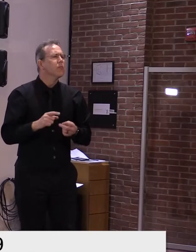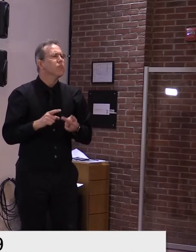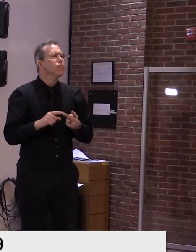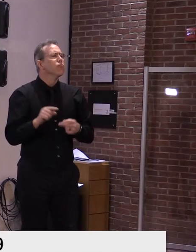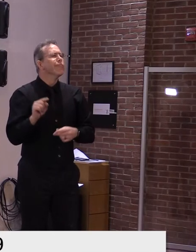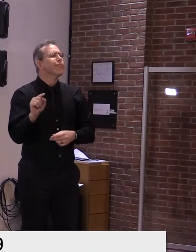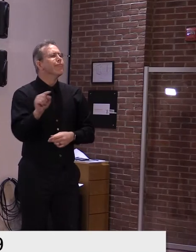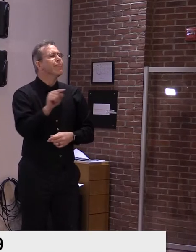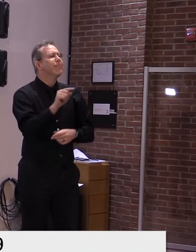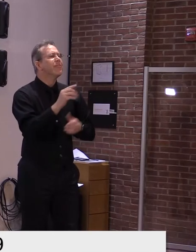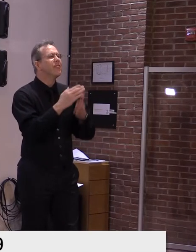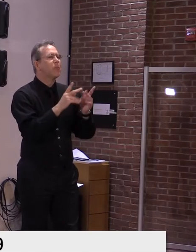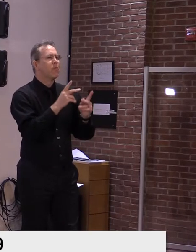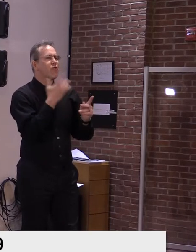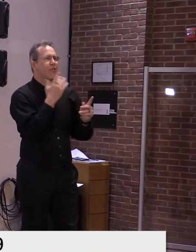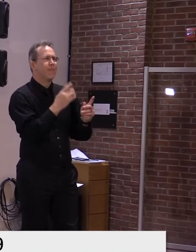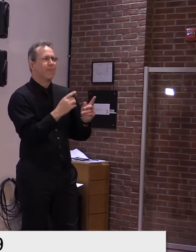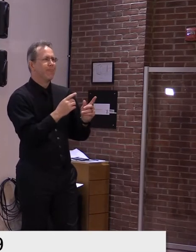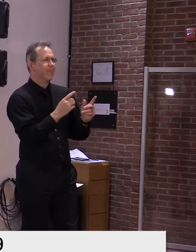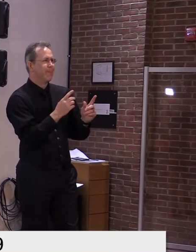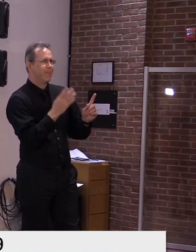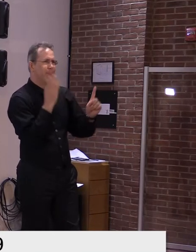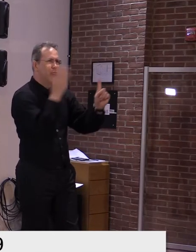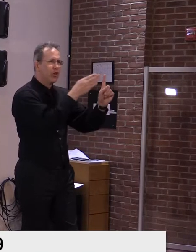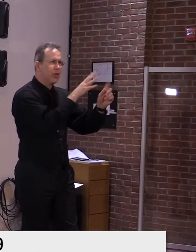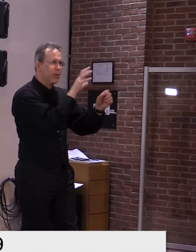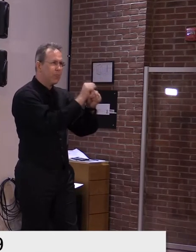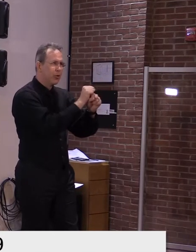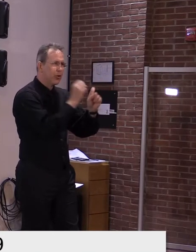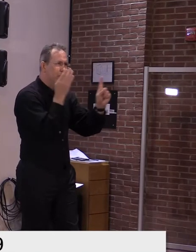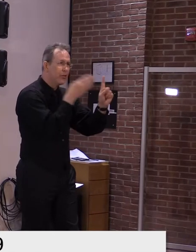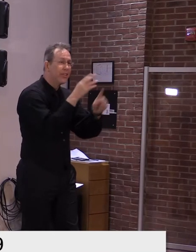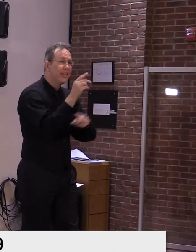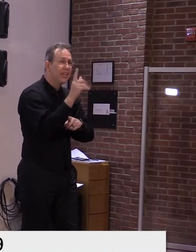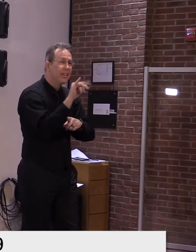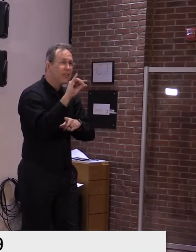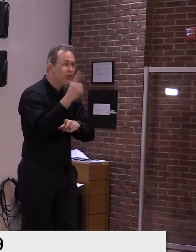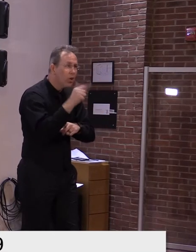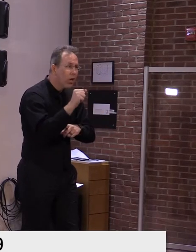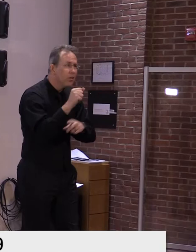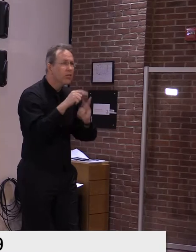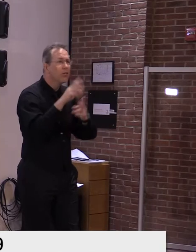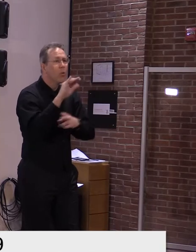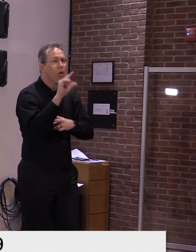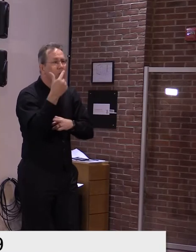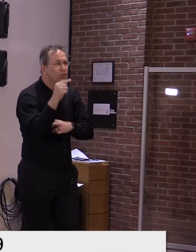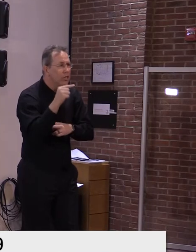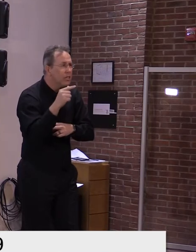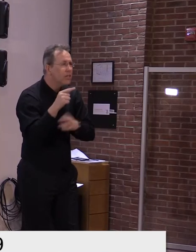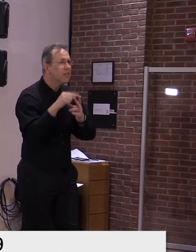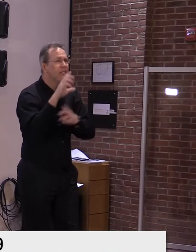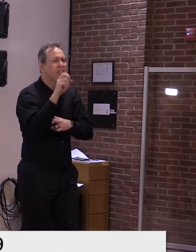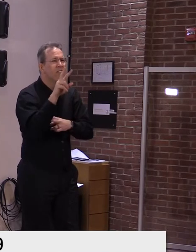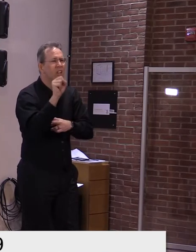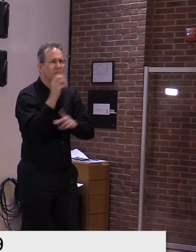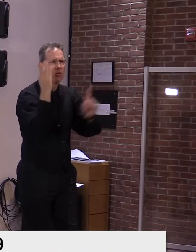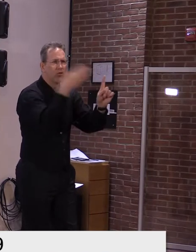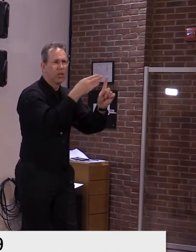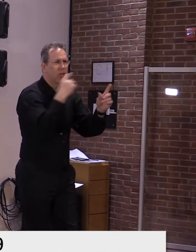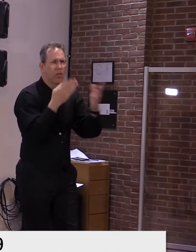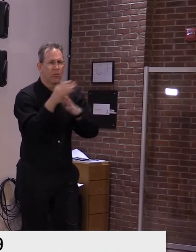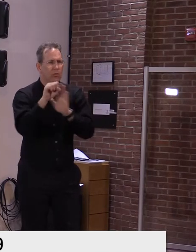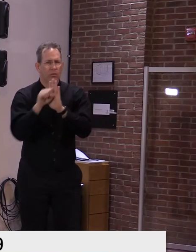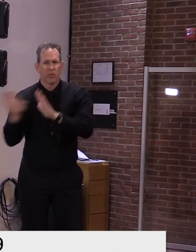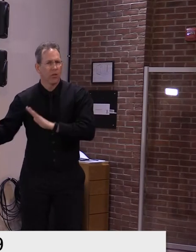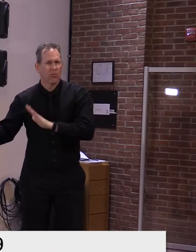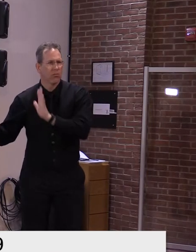Drug is consistently showing no appointments available, and Walgreens is the same, despite people putting in multiple zip codes into the Walgreens website